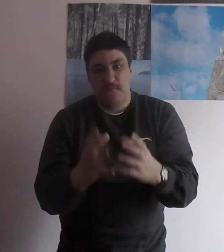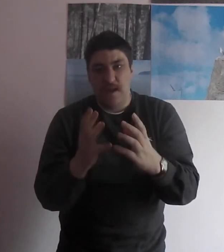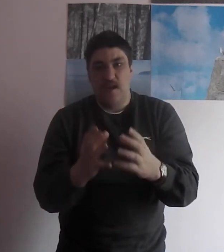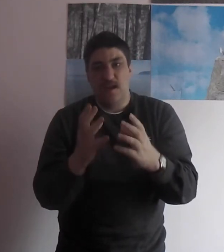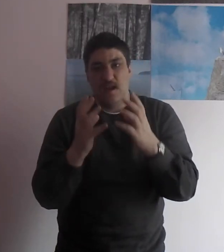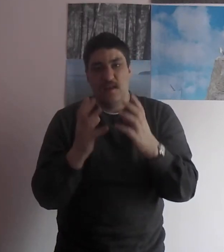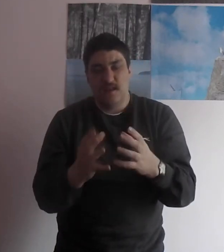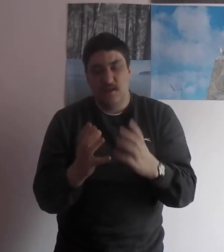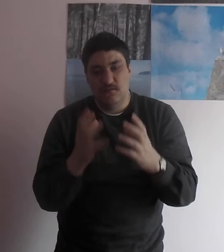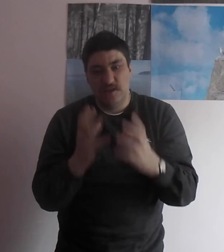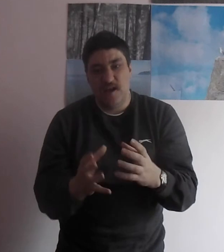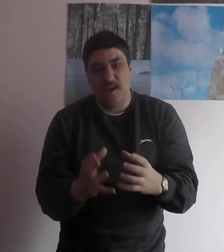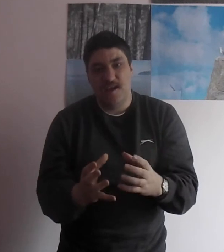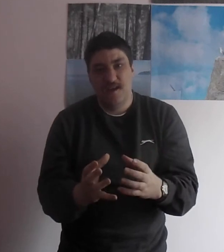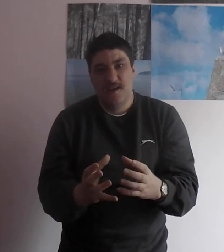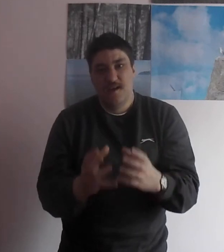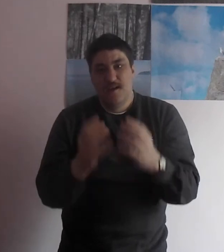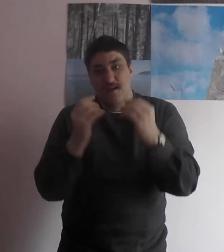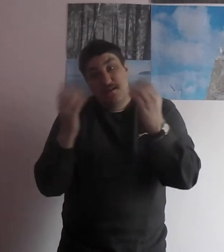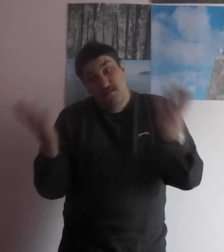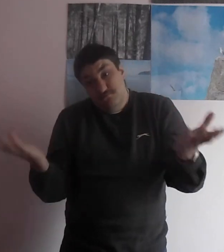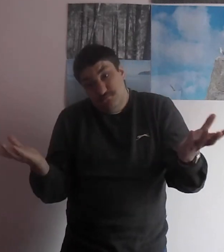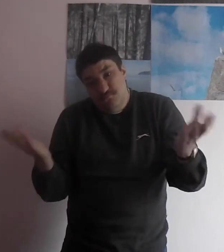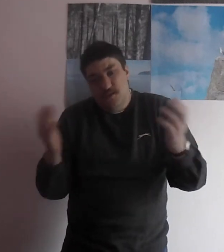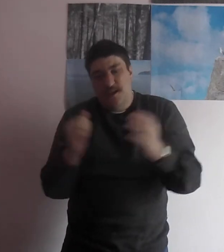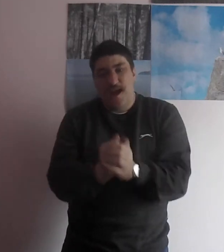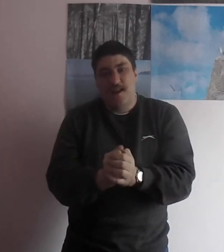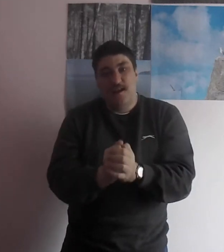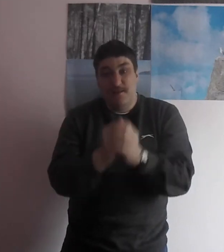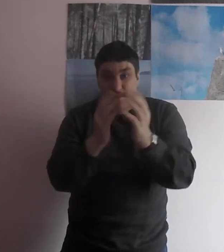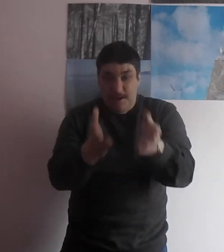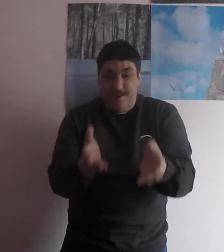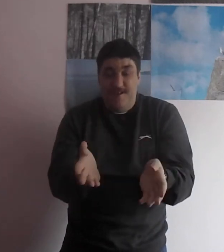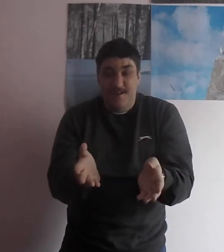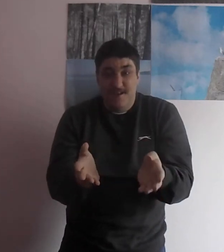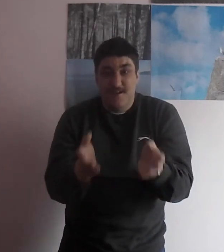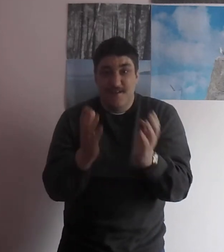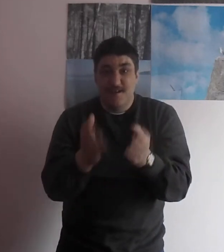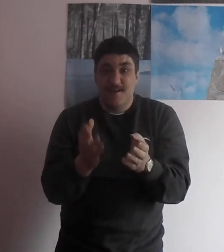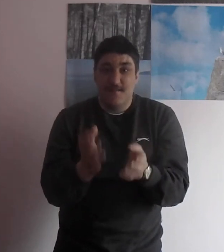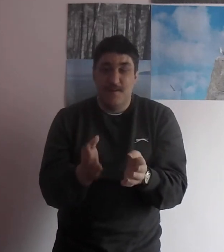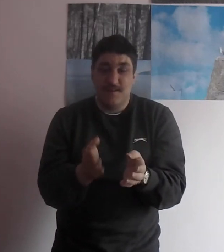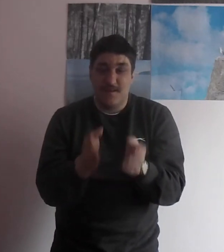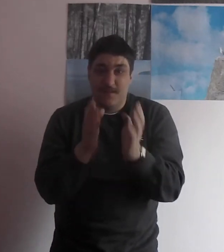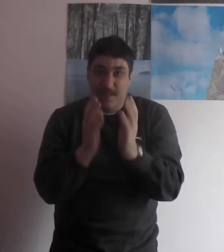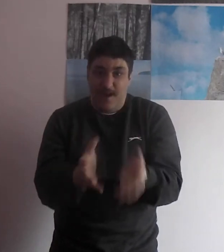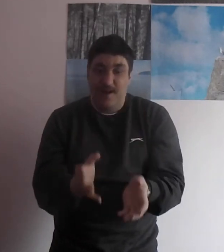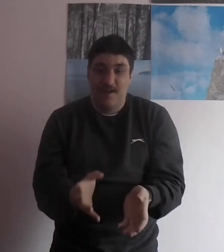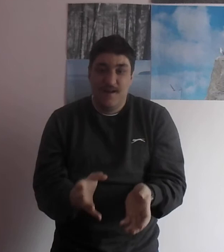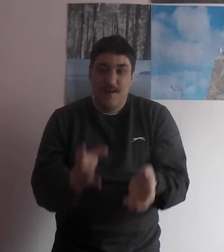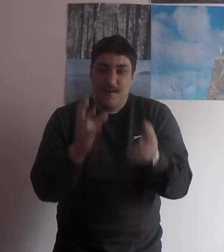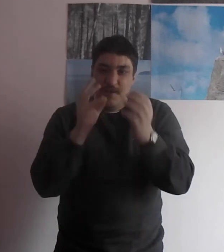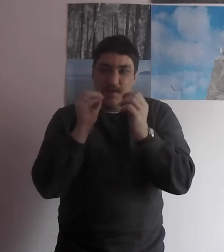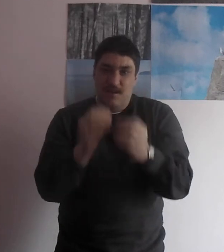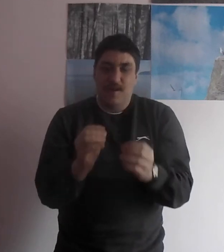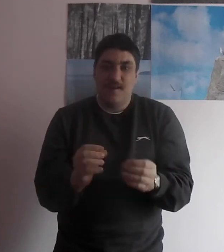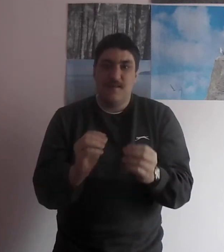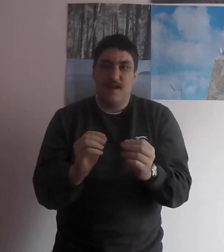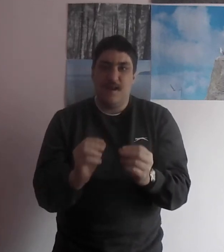beaten in a single day? Again, leave me your comments on that, because like I said, I